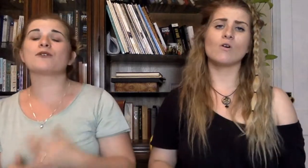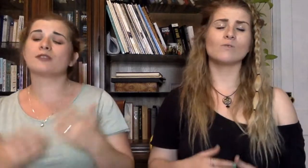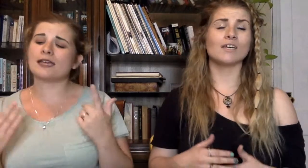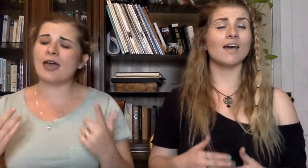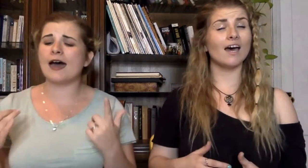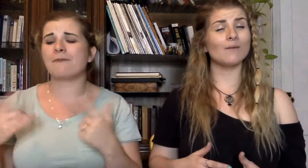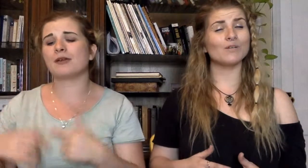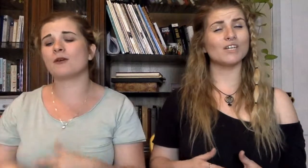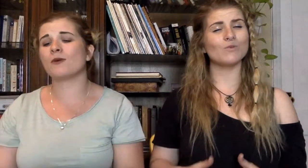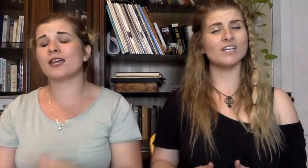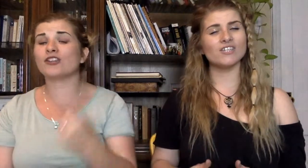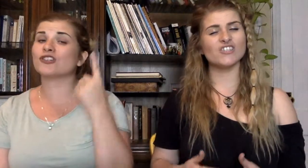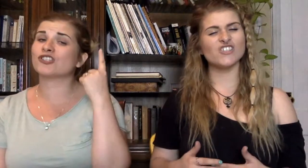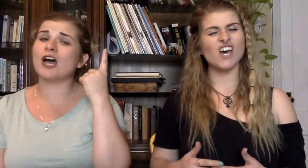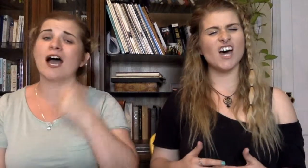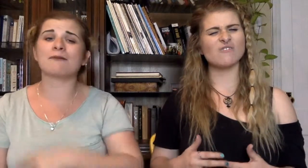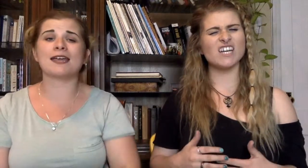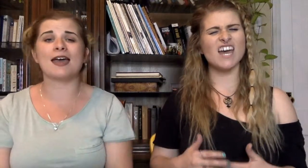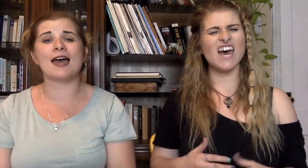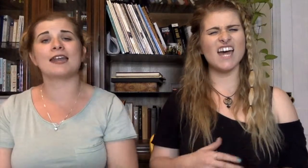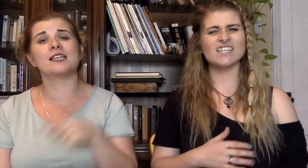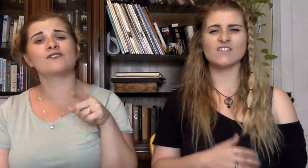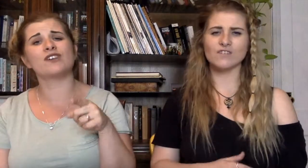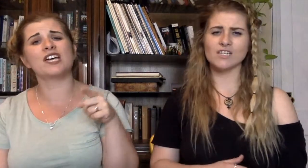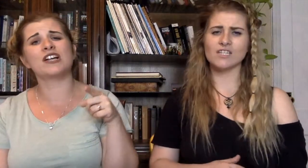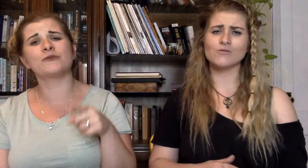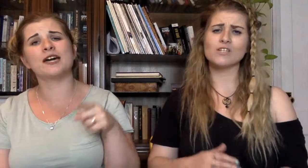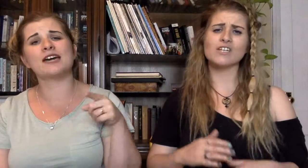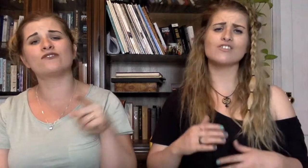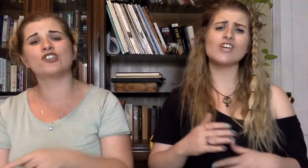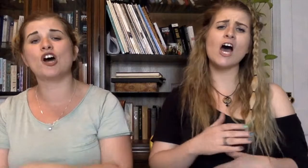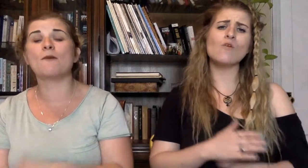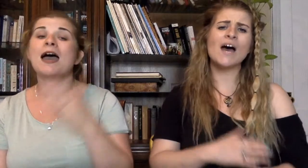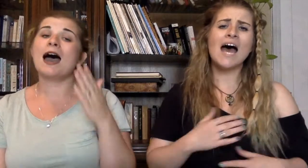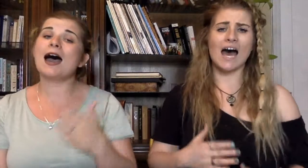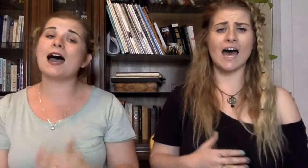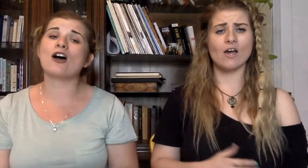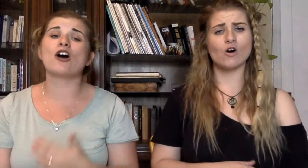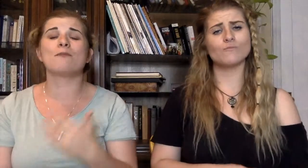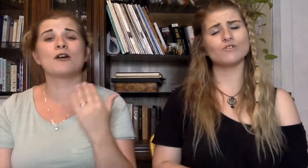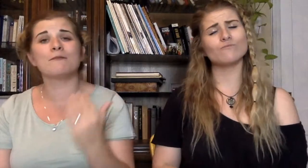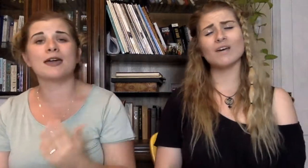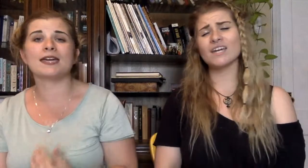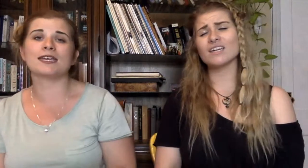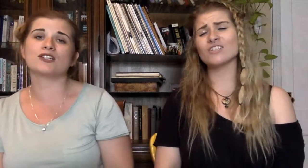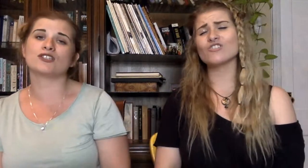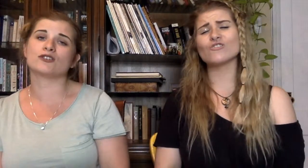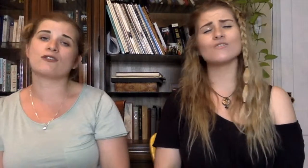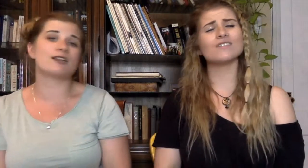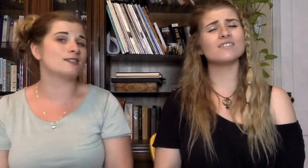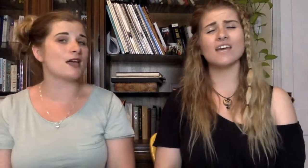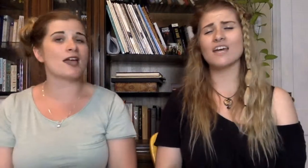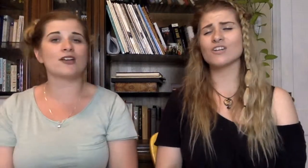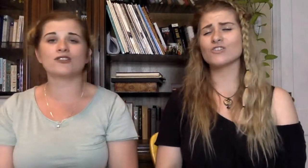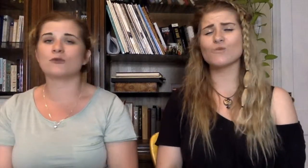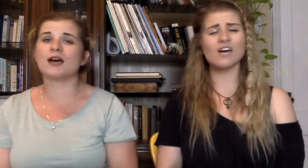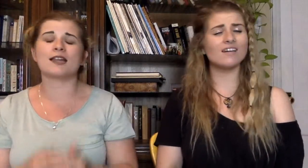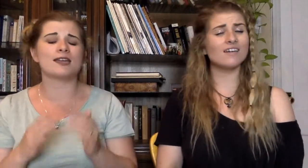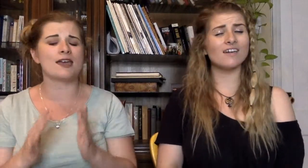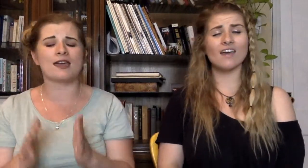only happy when your sorry head is filled with dope. I hope you make it to the day you're